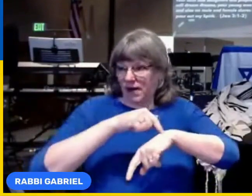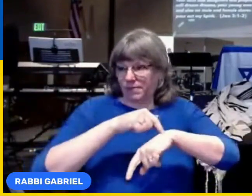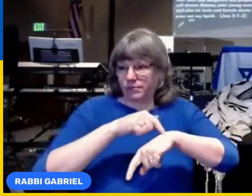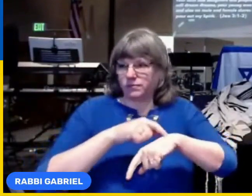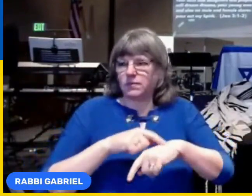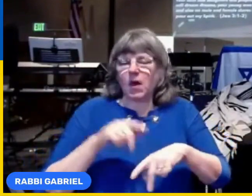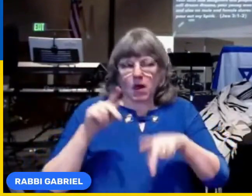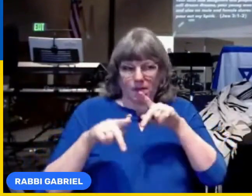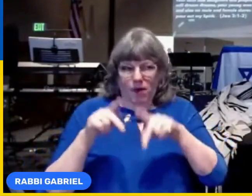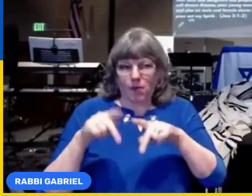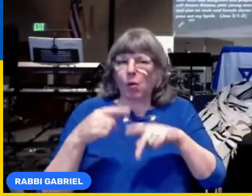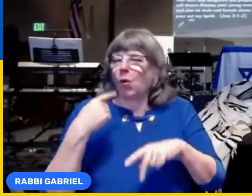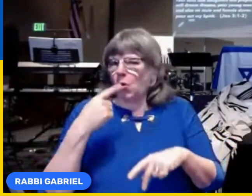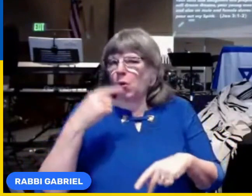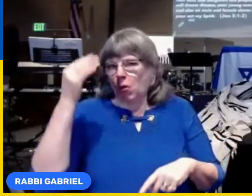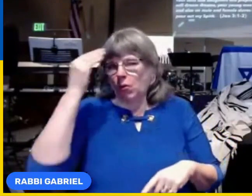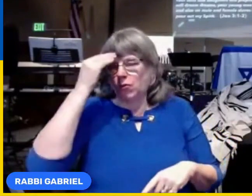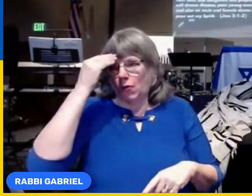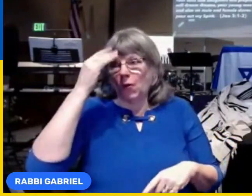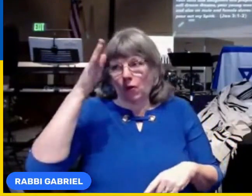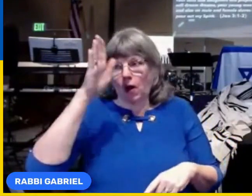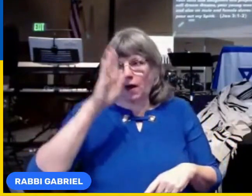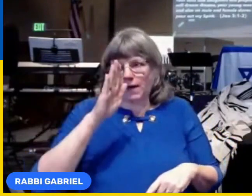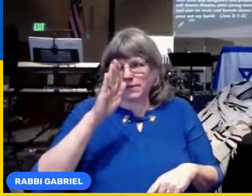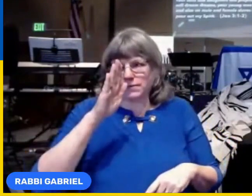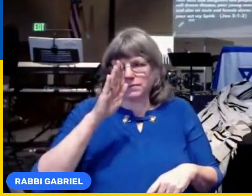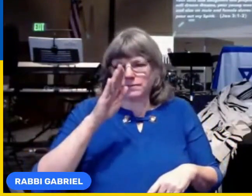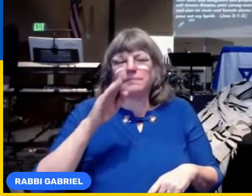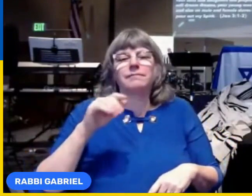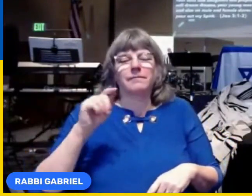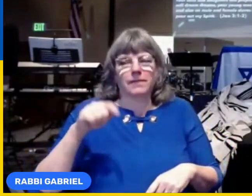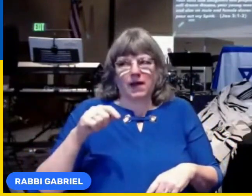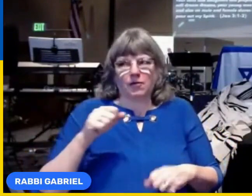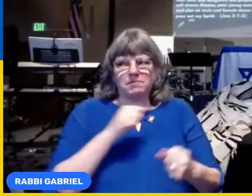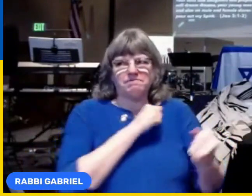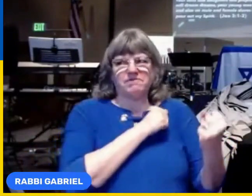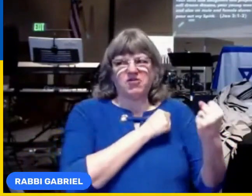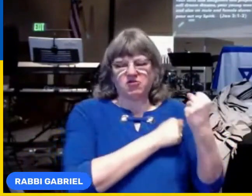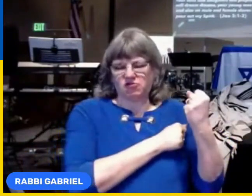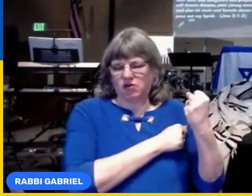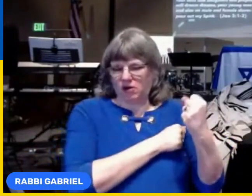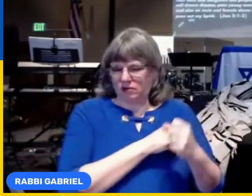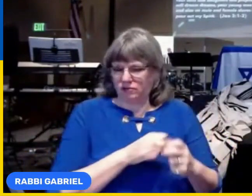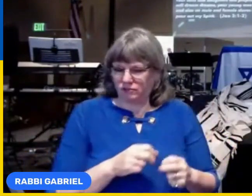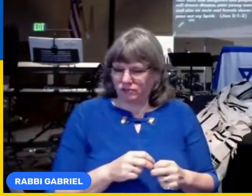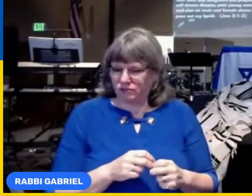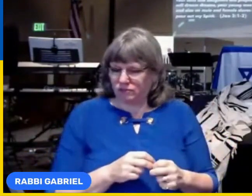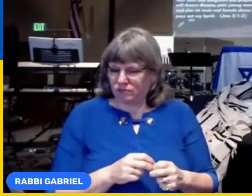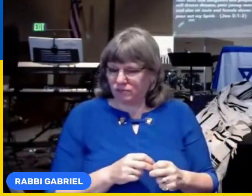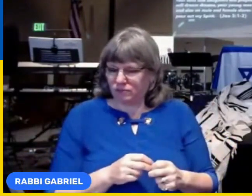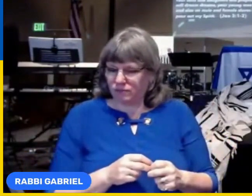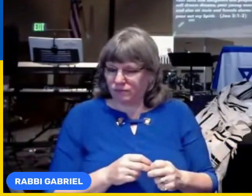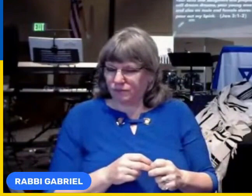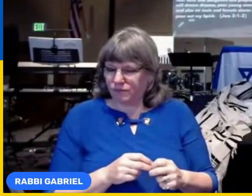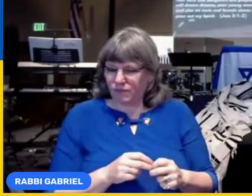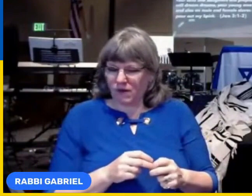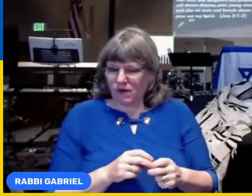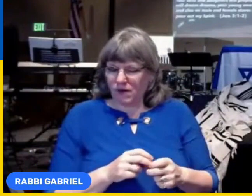the people who know their God will stand firm and